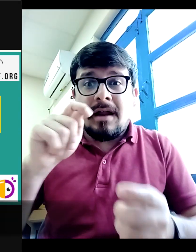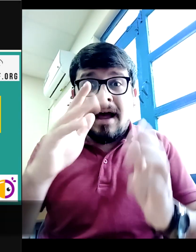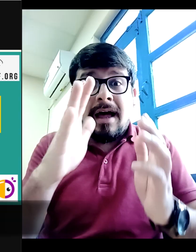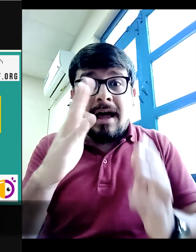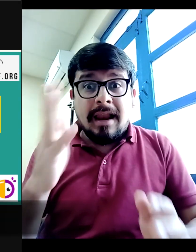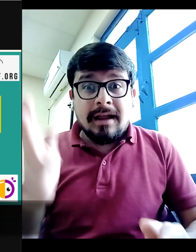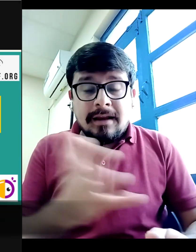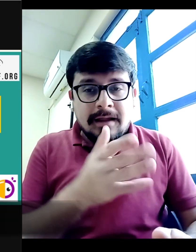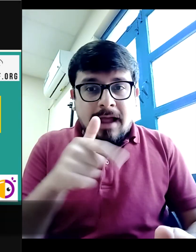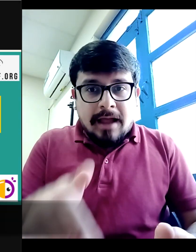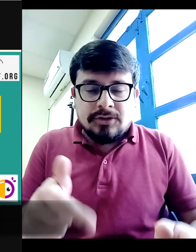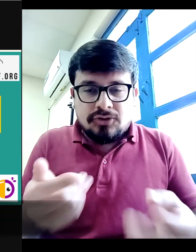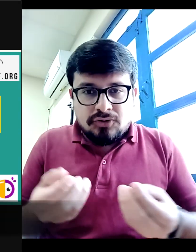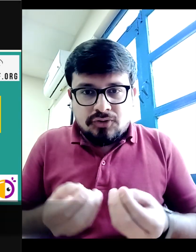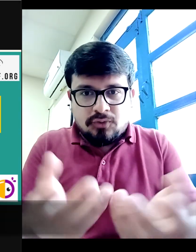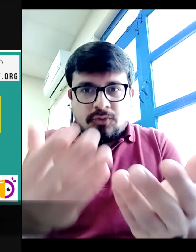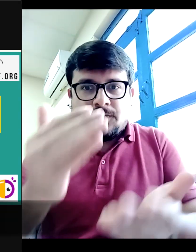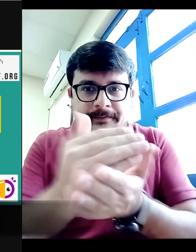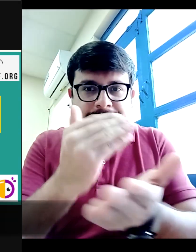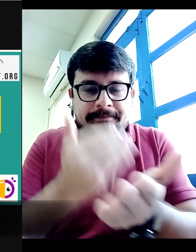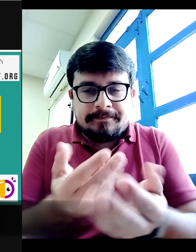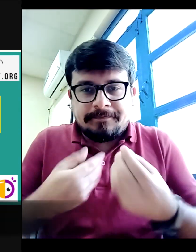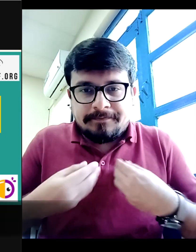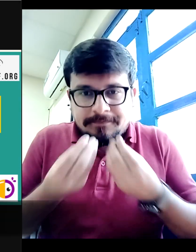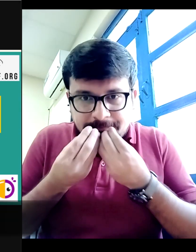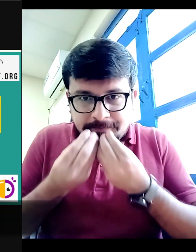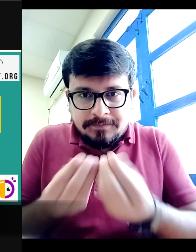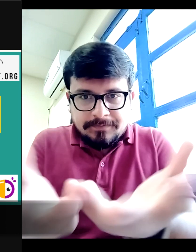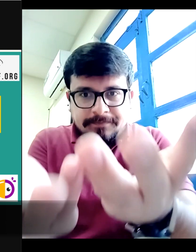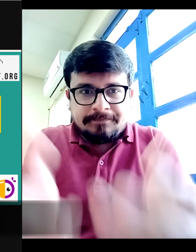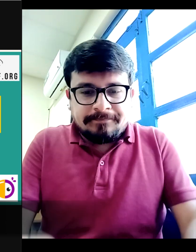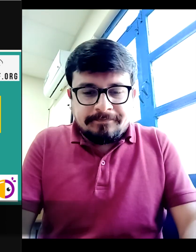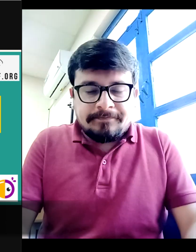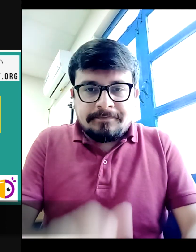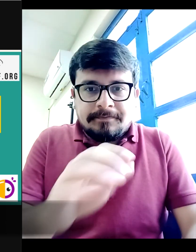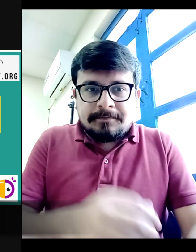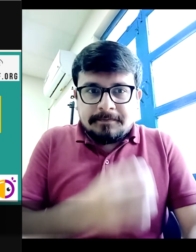Friends, today we are starting graphics designing course for deaf.